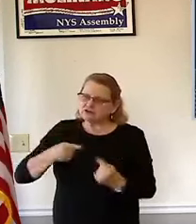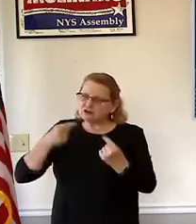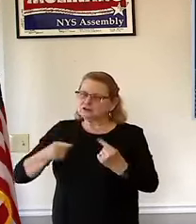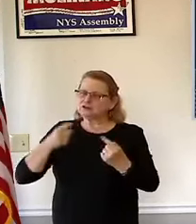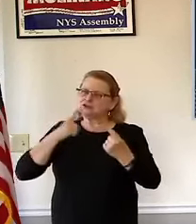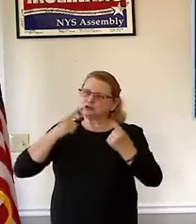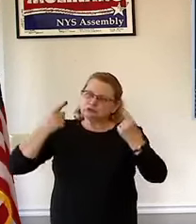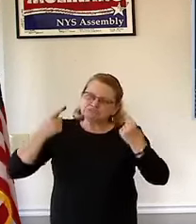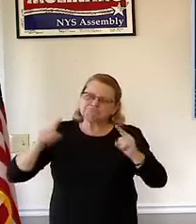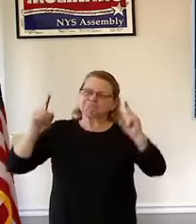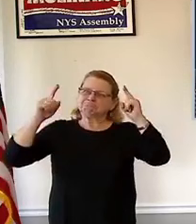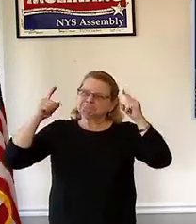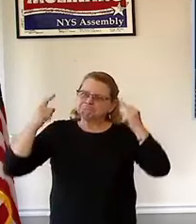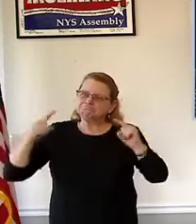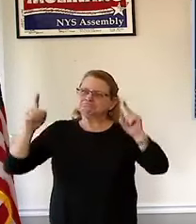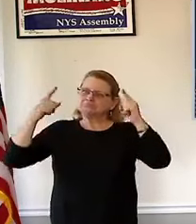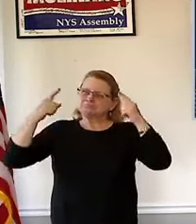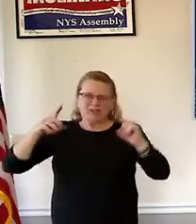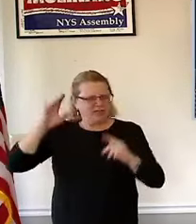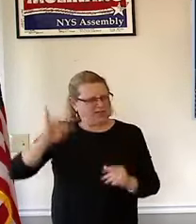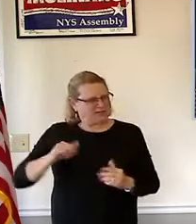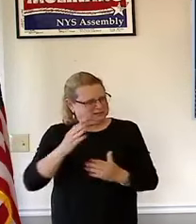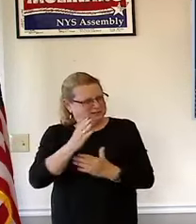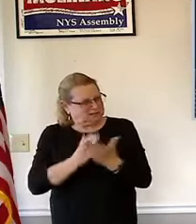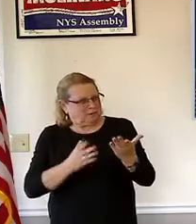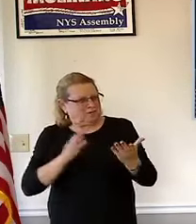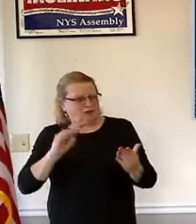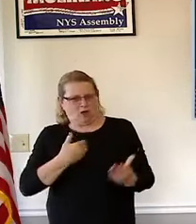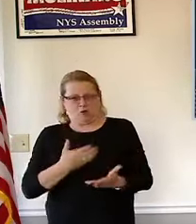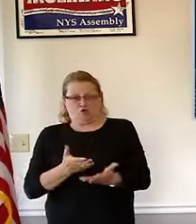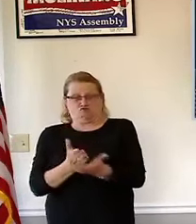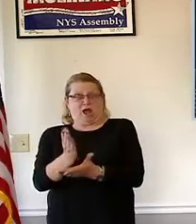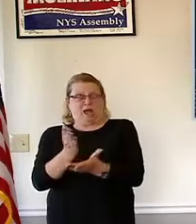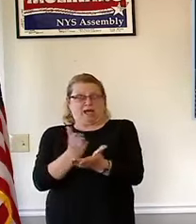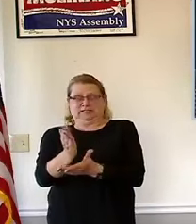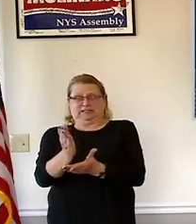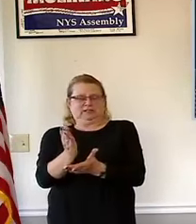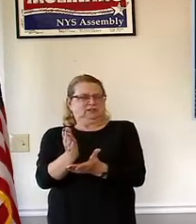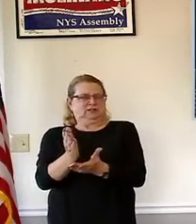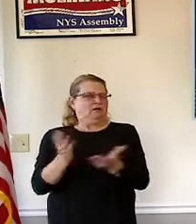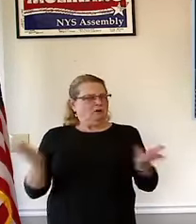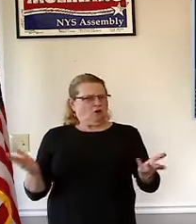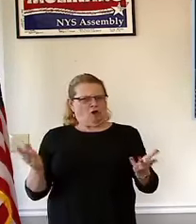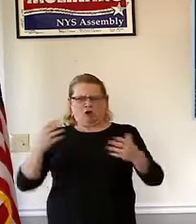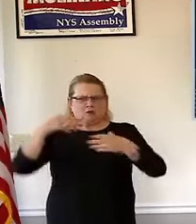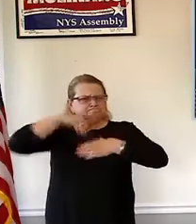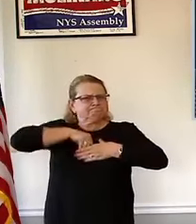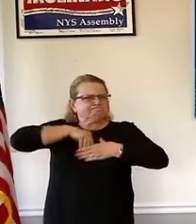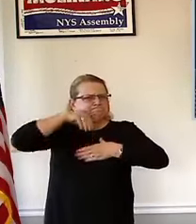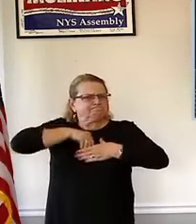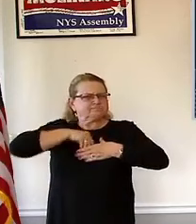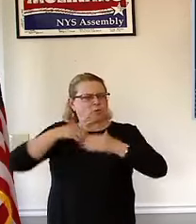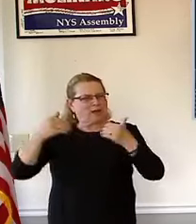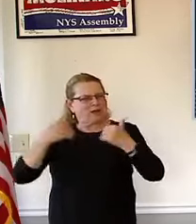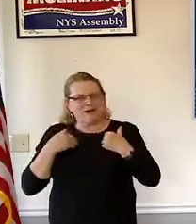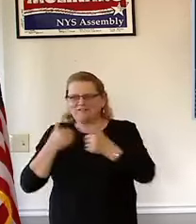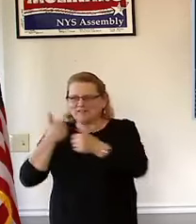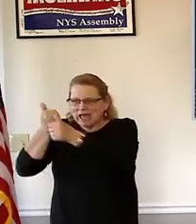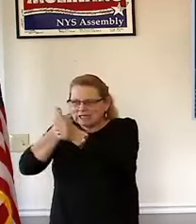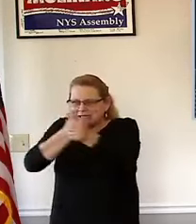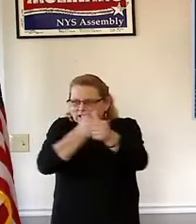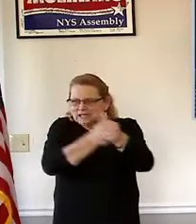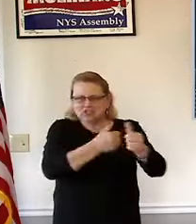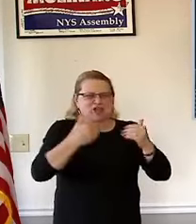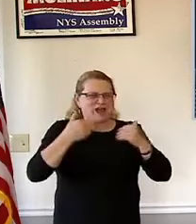is that certain rights are inalienable, that all are endowed with those rights and ought